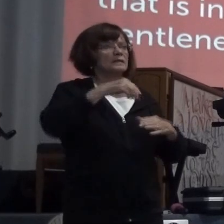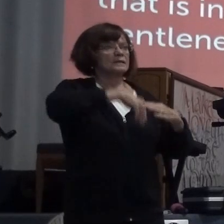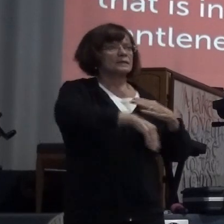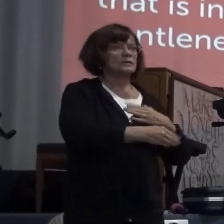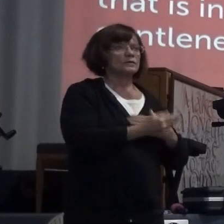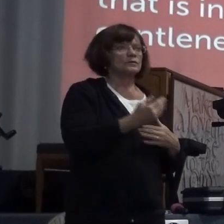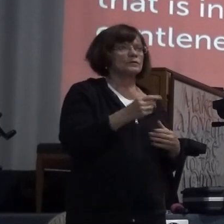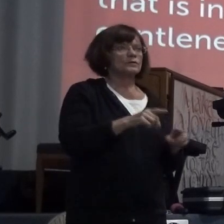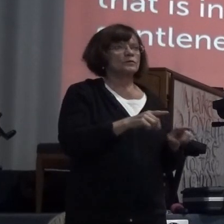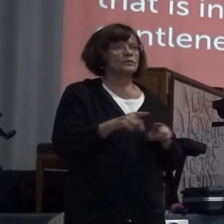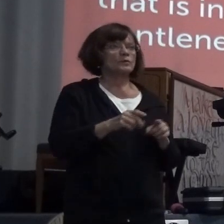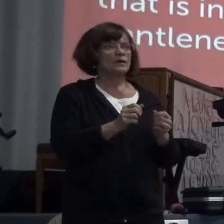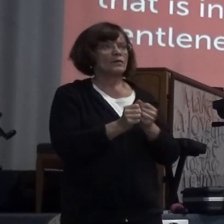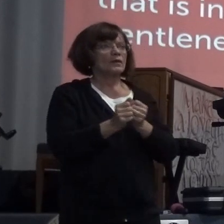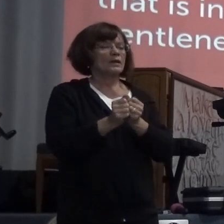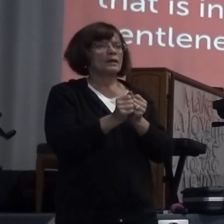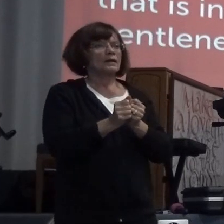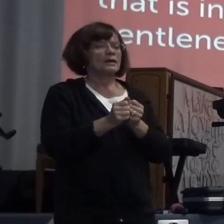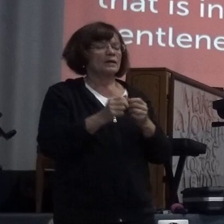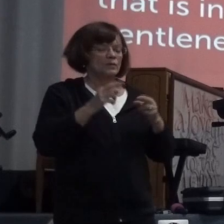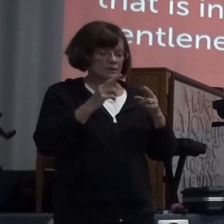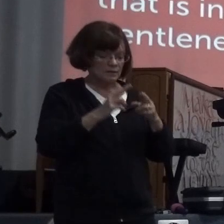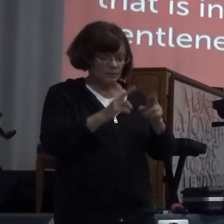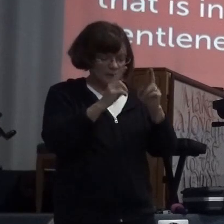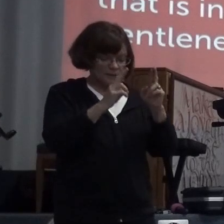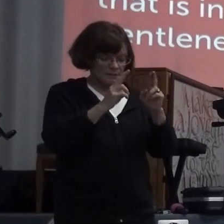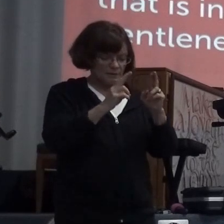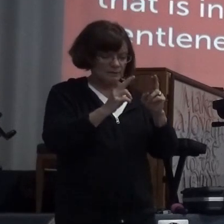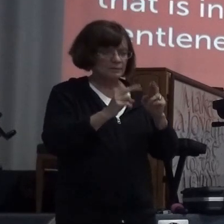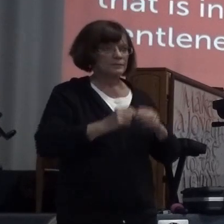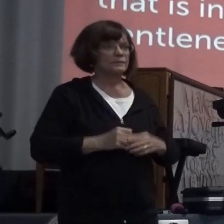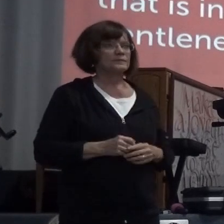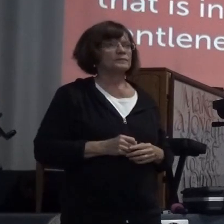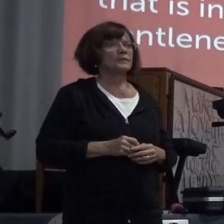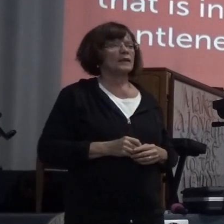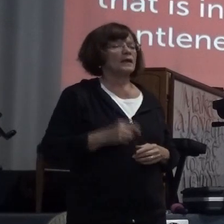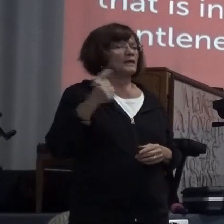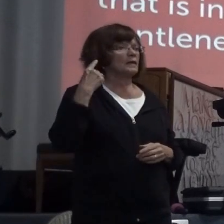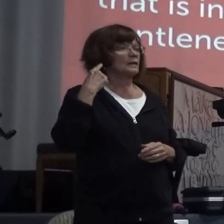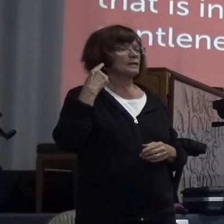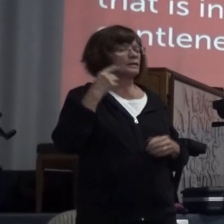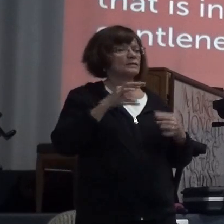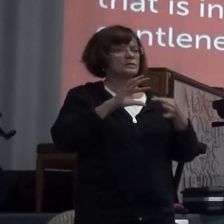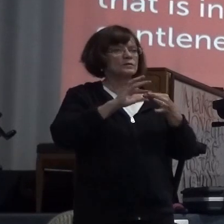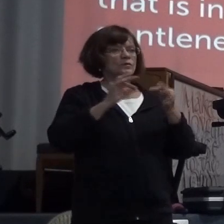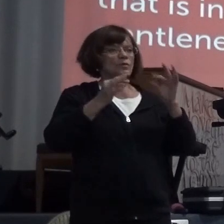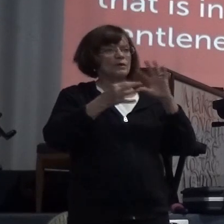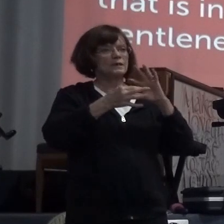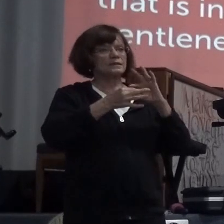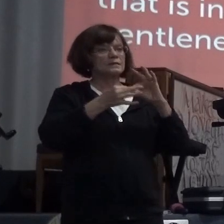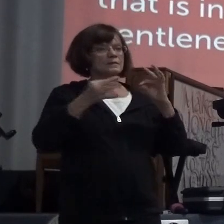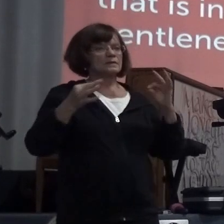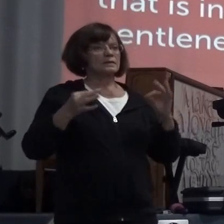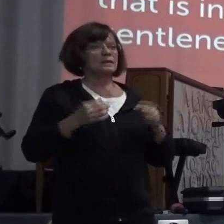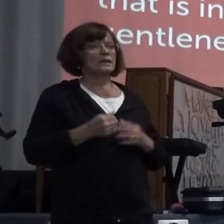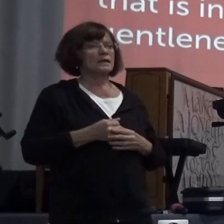you're still loving that person that's doing it to you, what does it show them? I've heard of stories